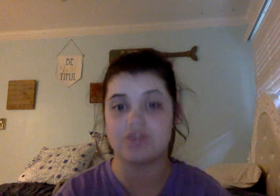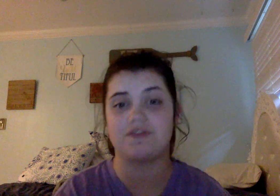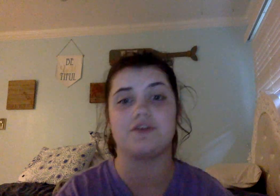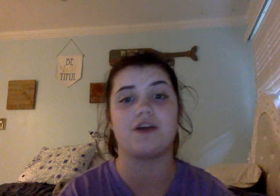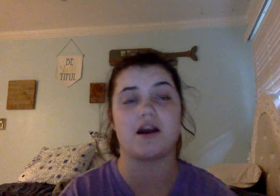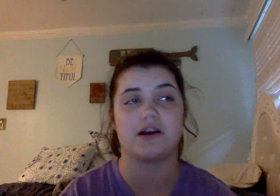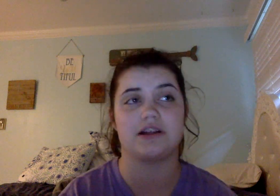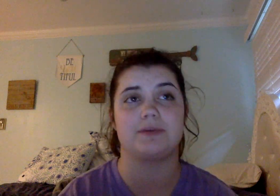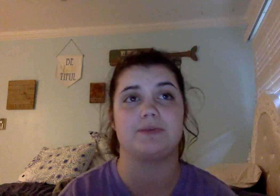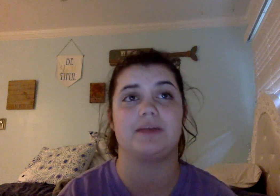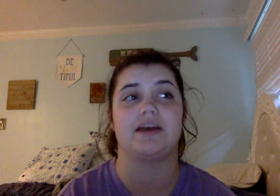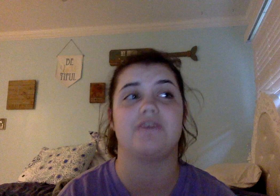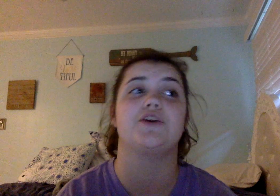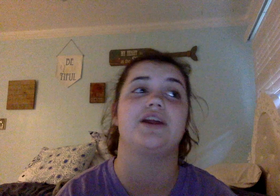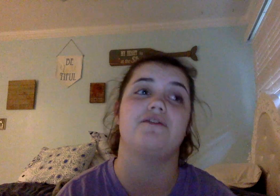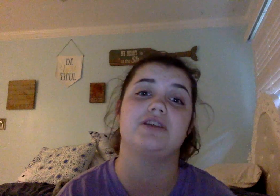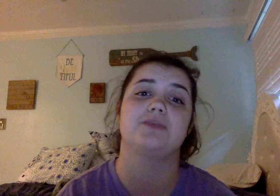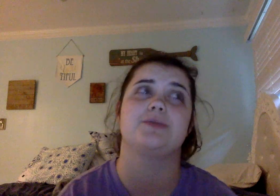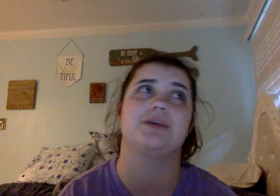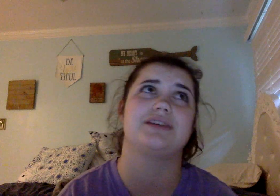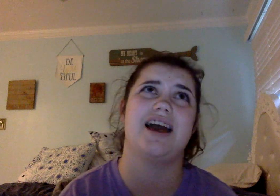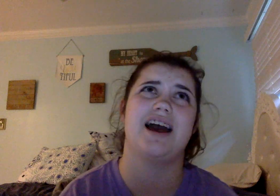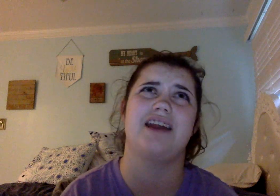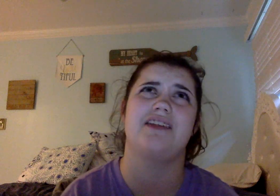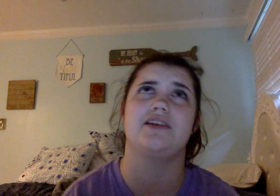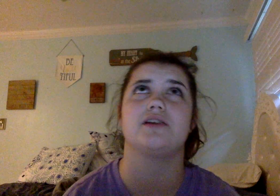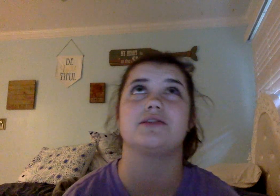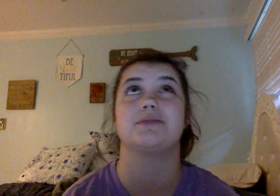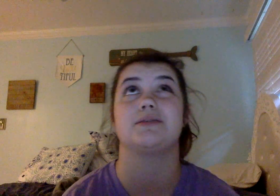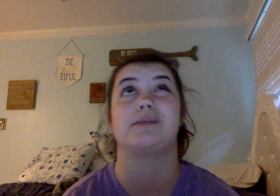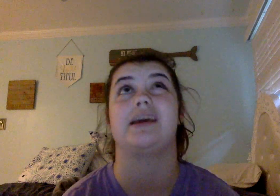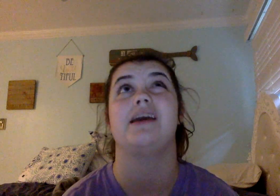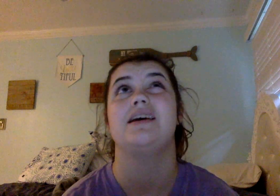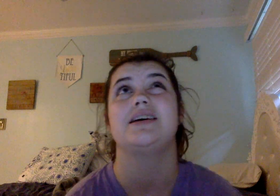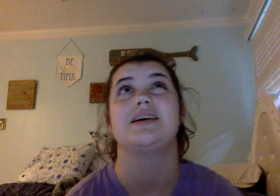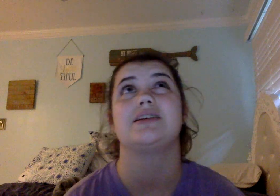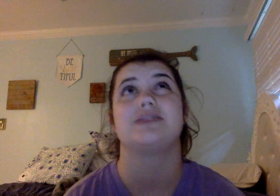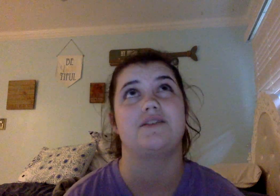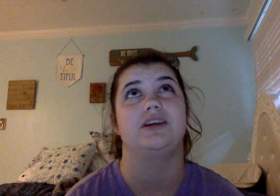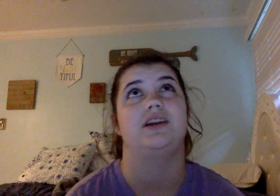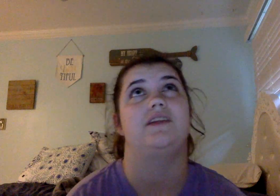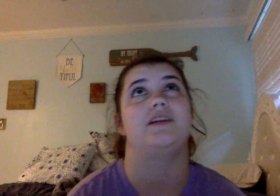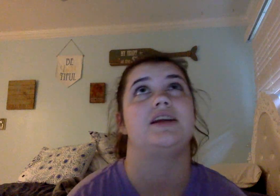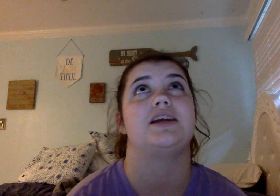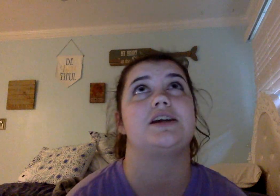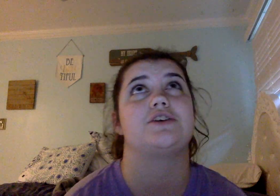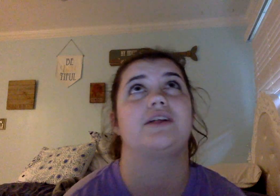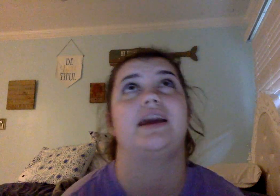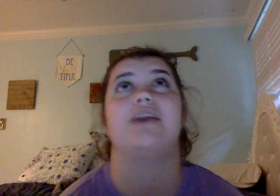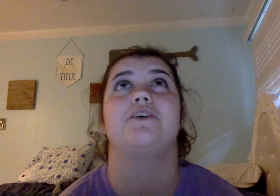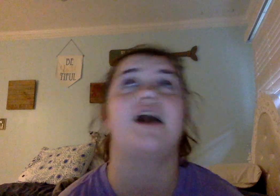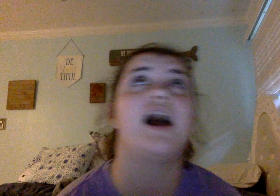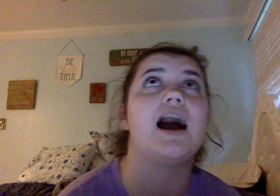you're younger, it's supposed to be like, if you're an infant, it's supposed to be like 10, and then younger, it's supposed to be like 7, and then a teenager, like 8 or